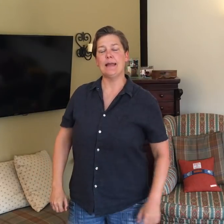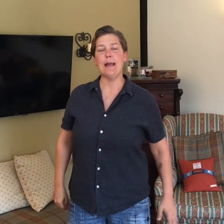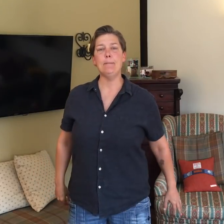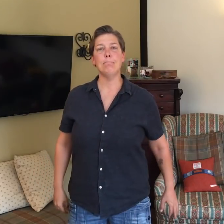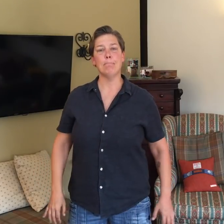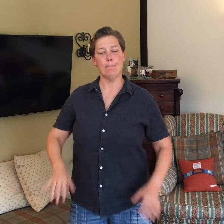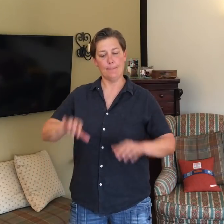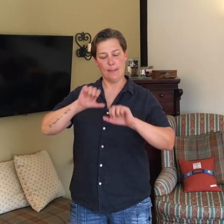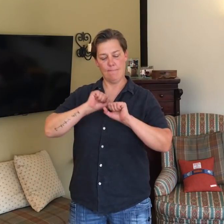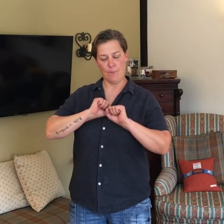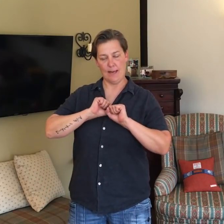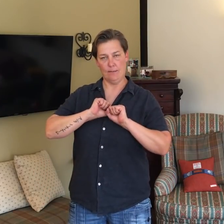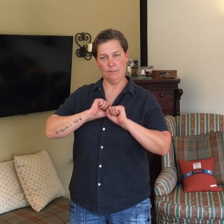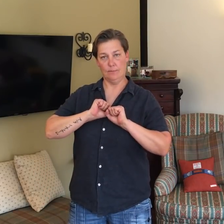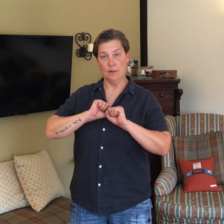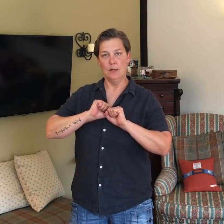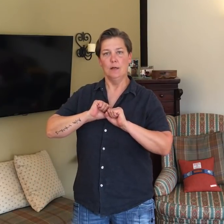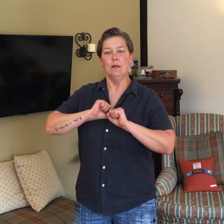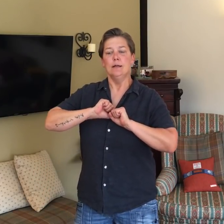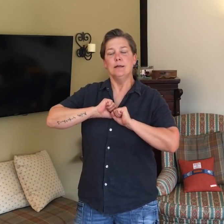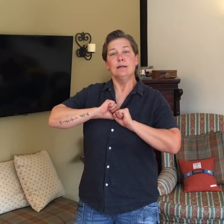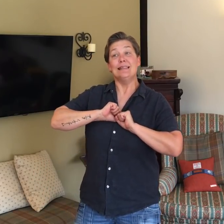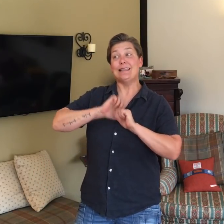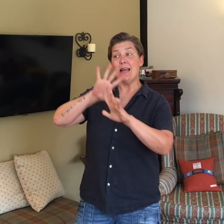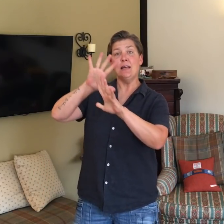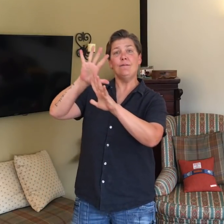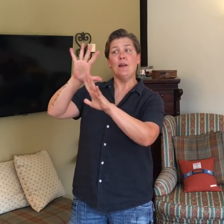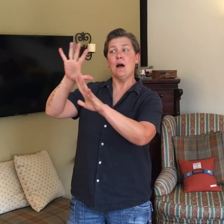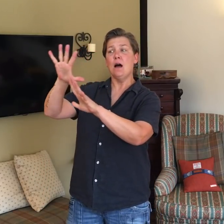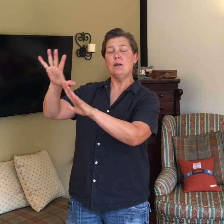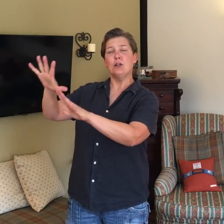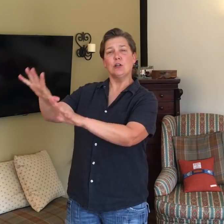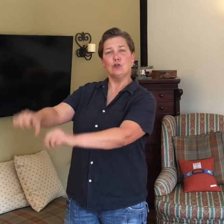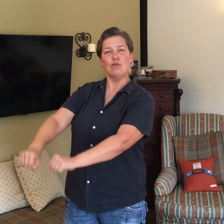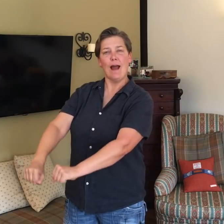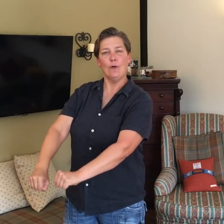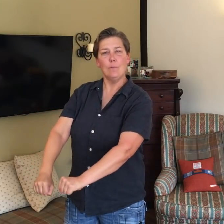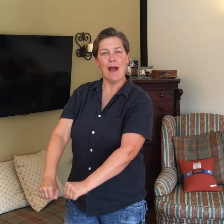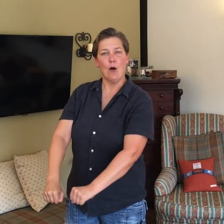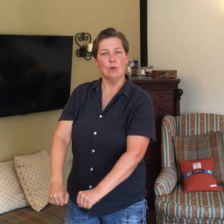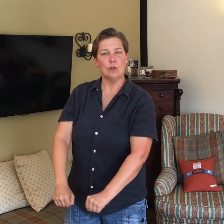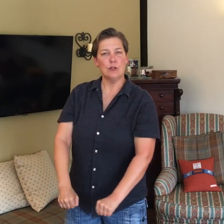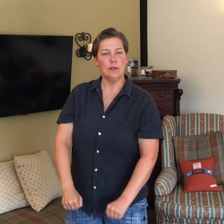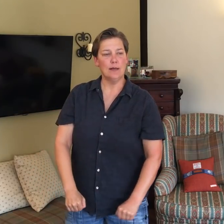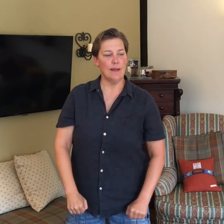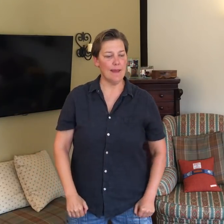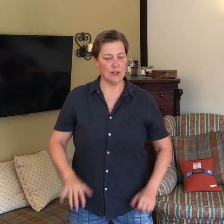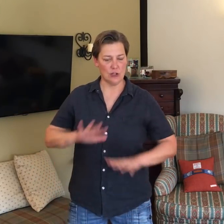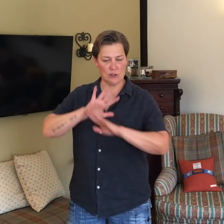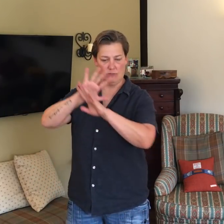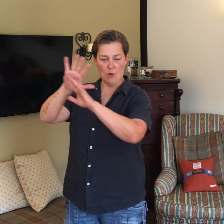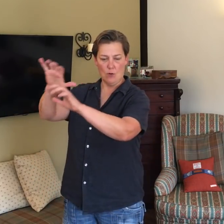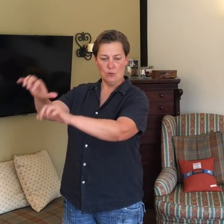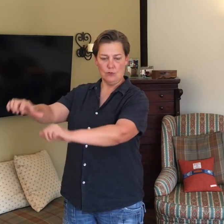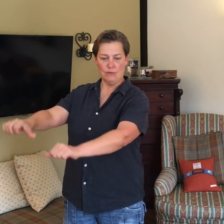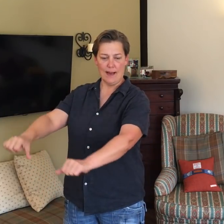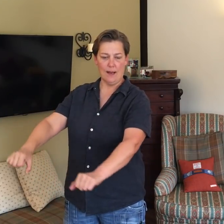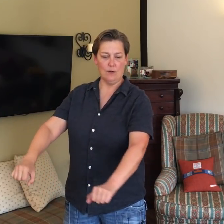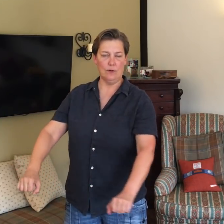again, from here. Send a flood, going to drown them out. And that just rolls round